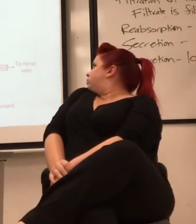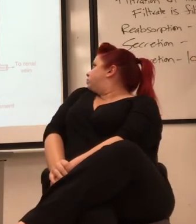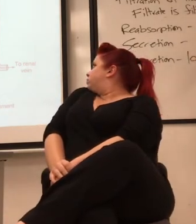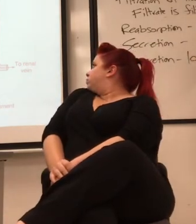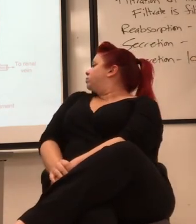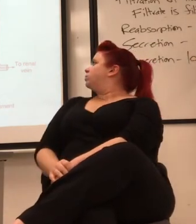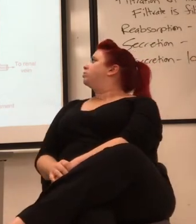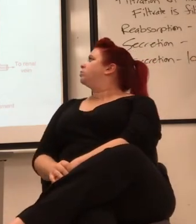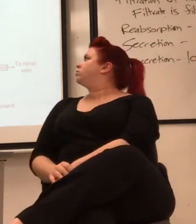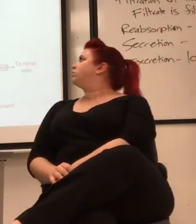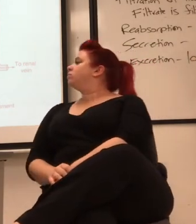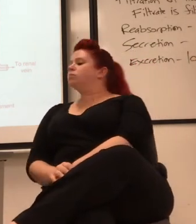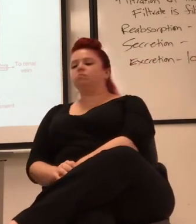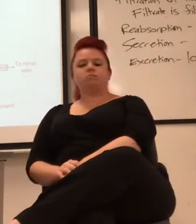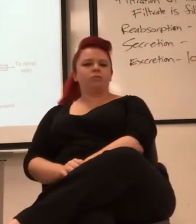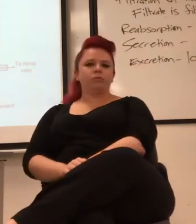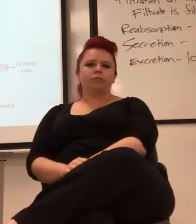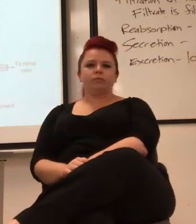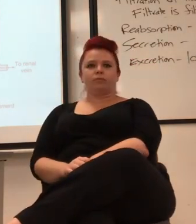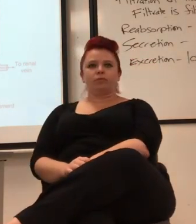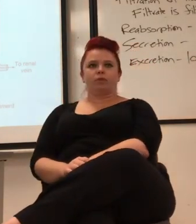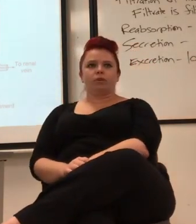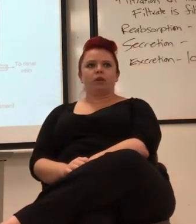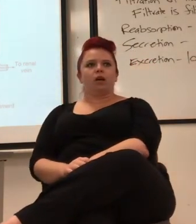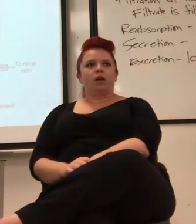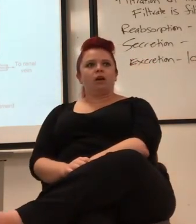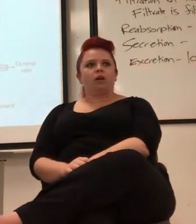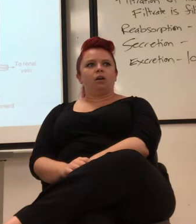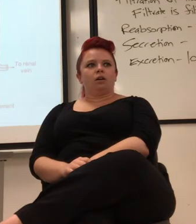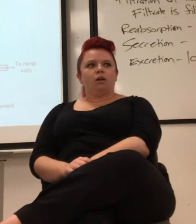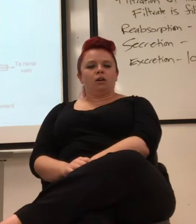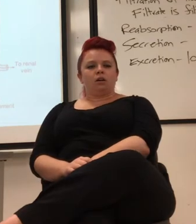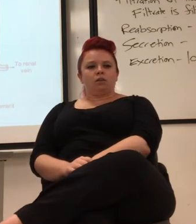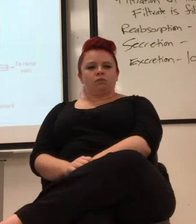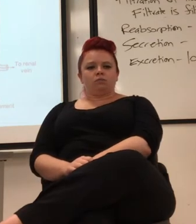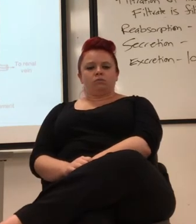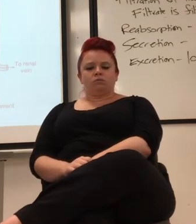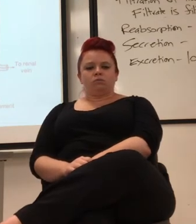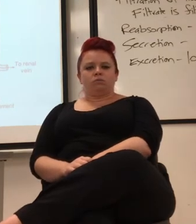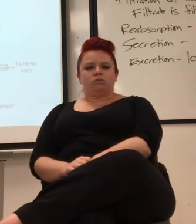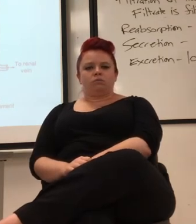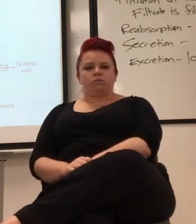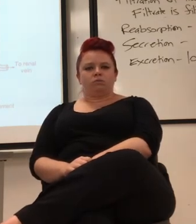Lost to the urine.